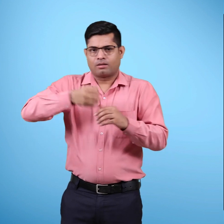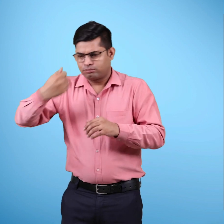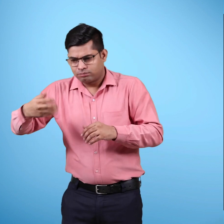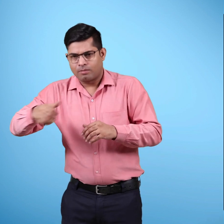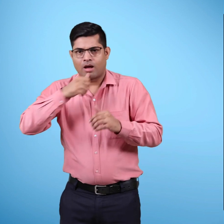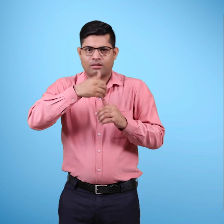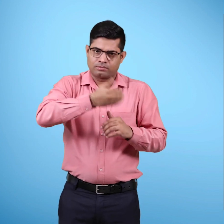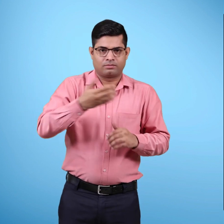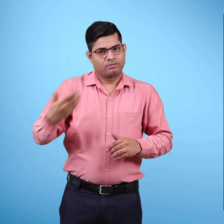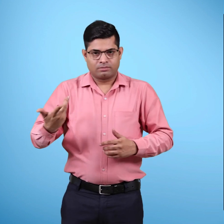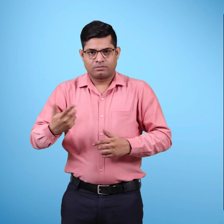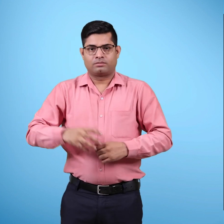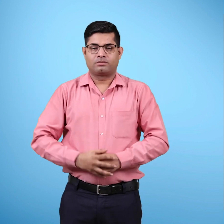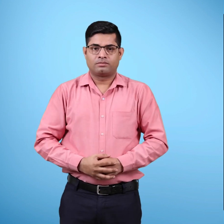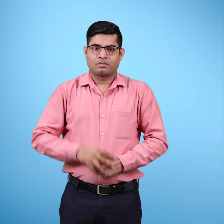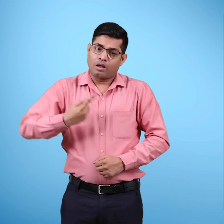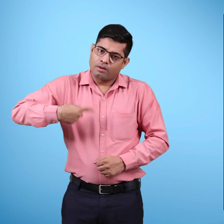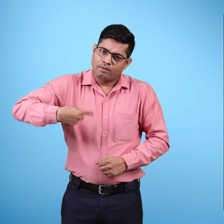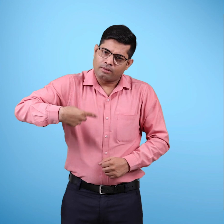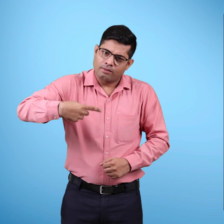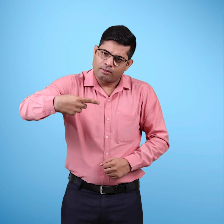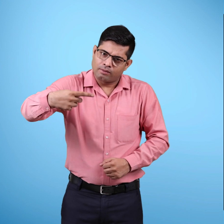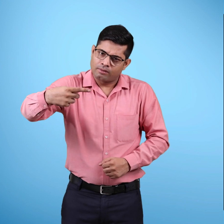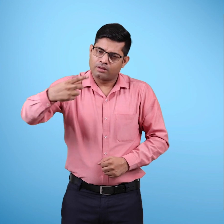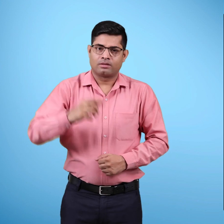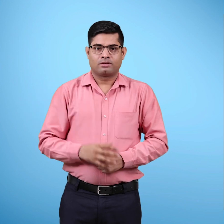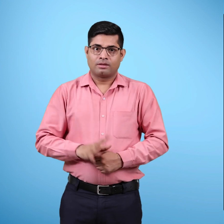Keep the cotton wet by sprinkling water every day